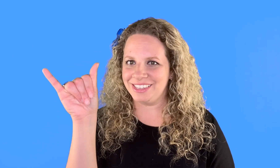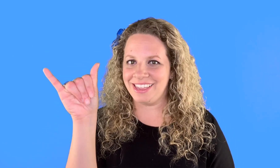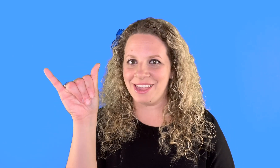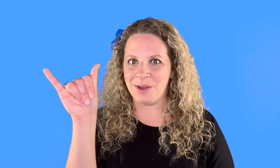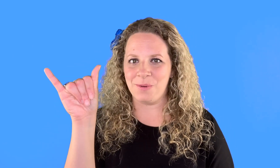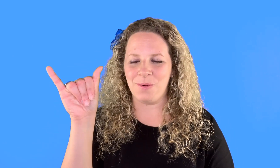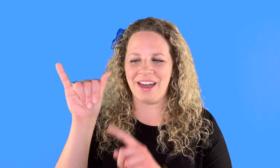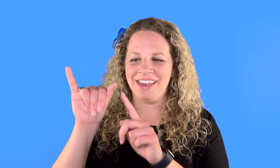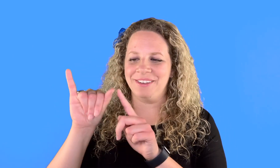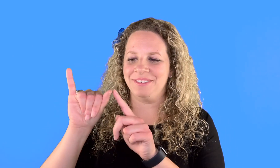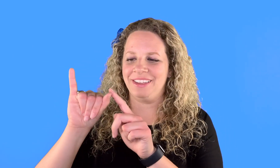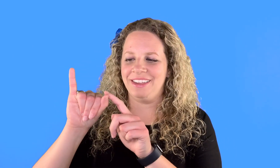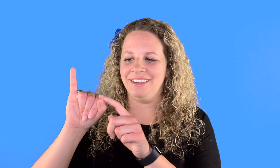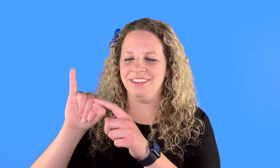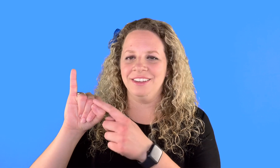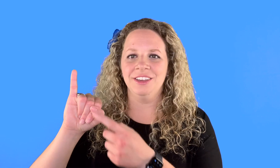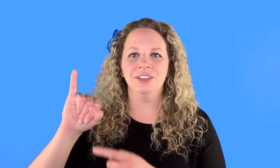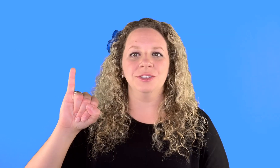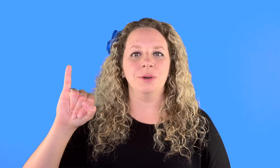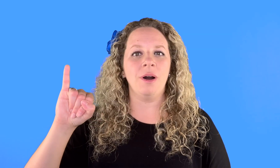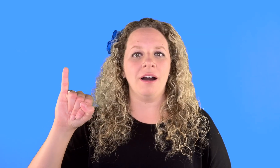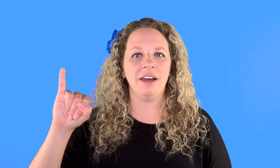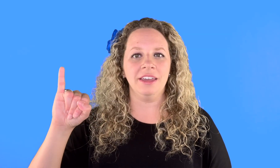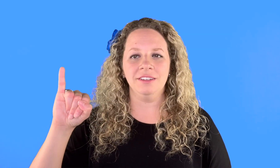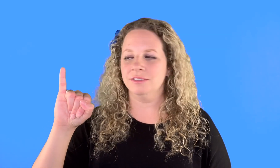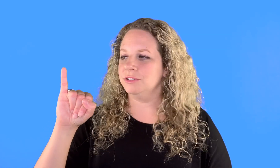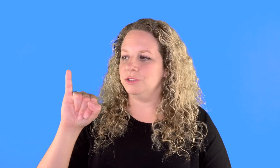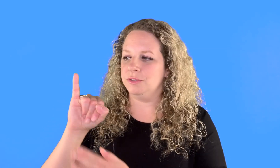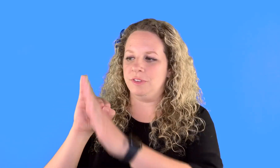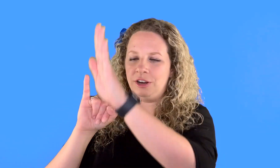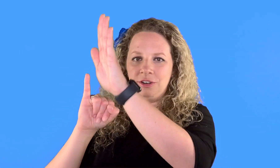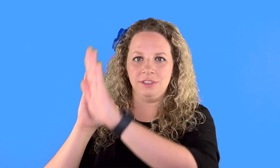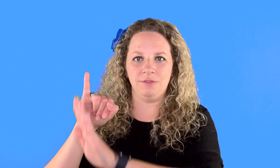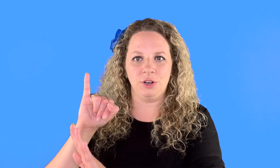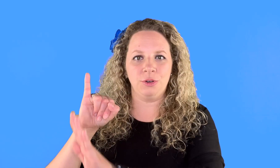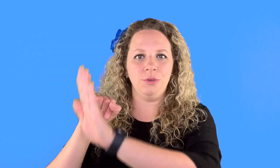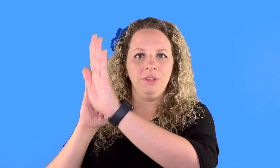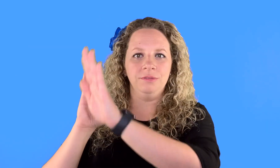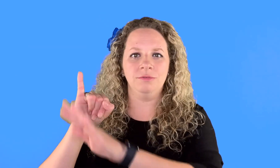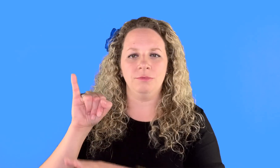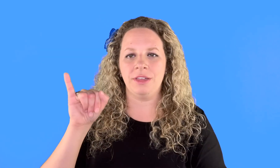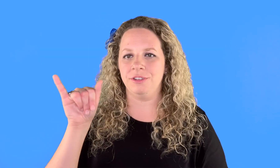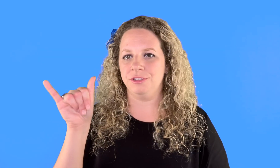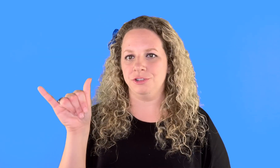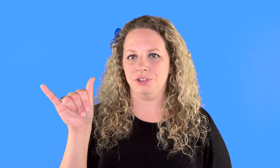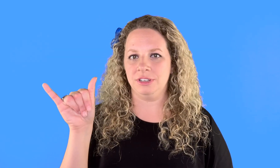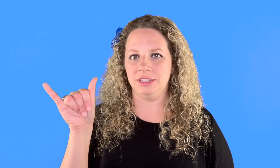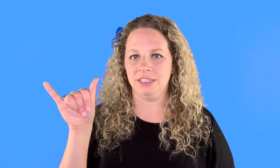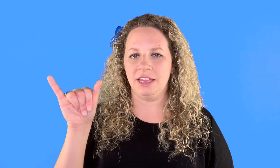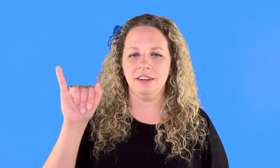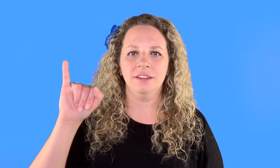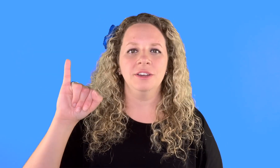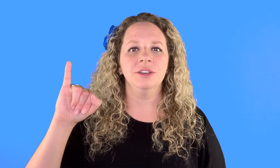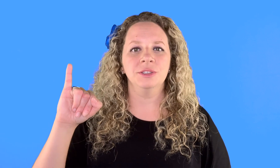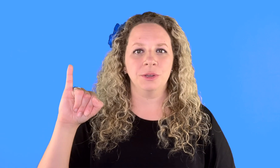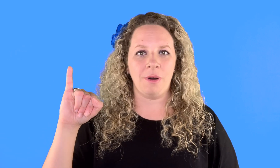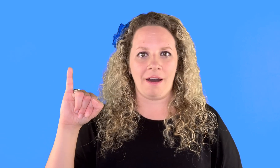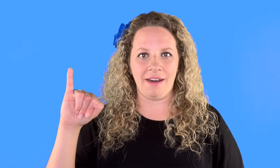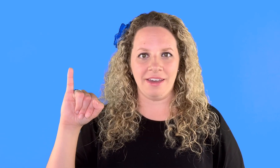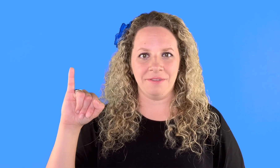a Y, okay? So I, so finger is vertical rather than turned to the side. So I.